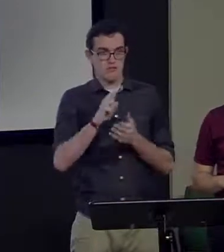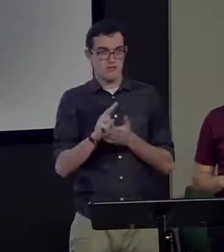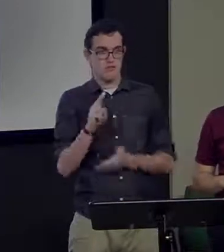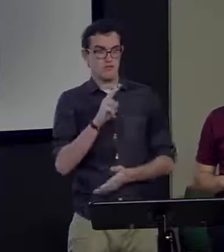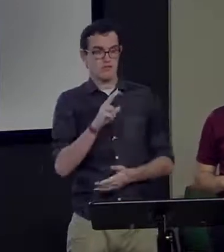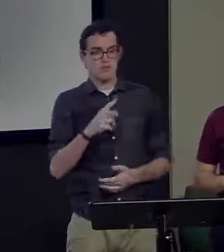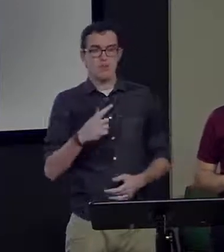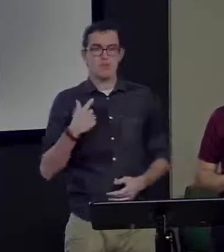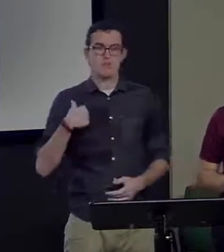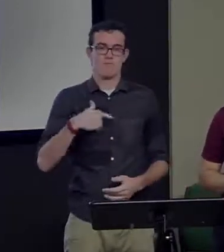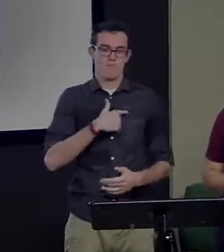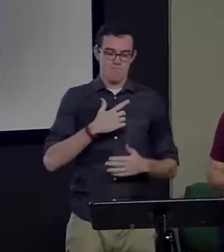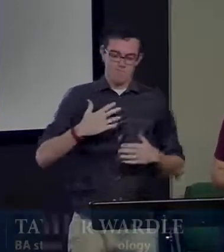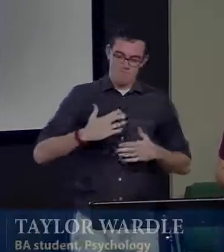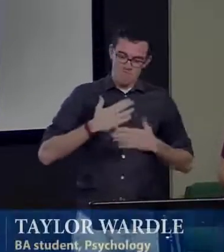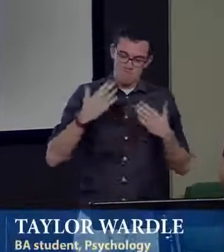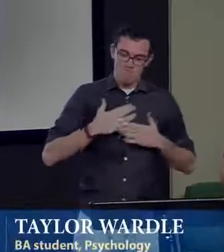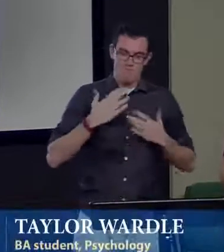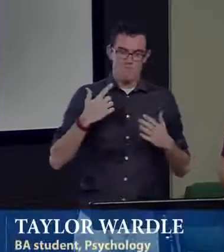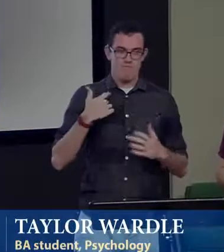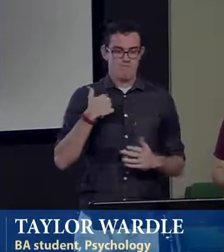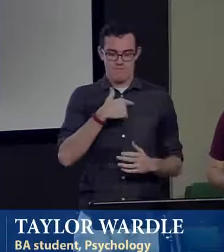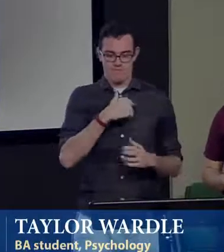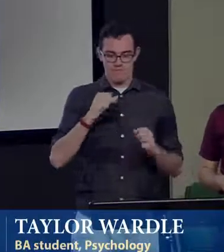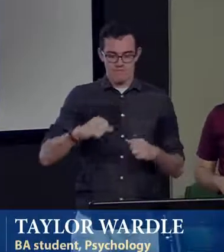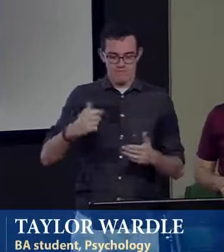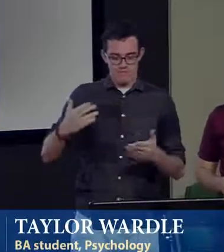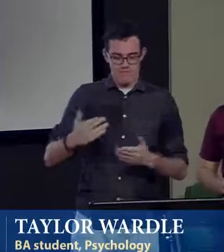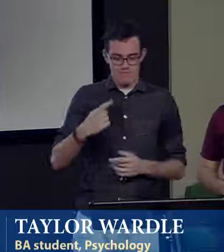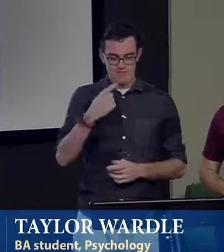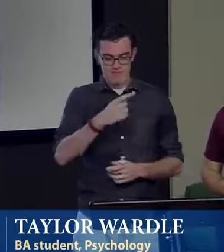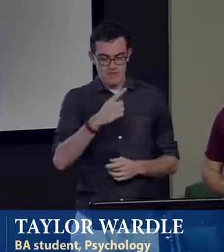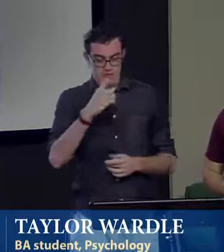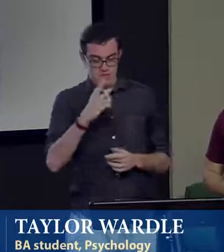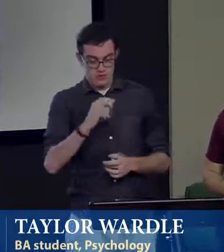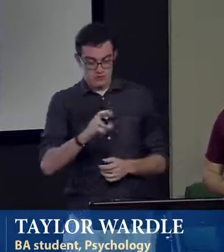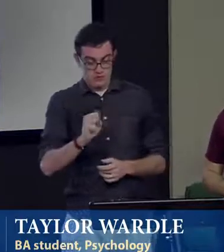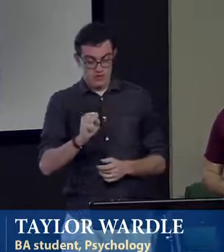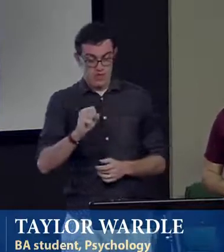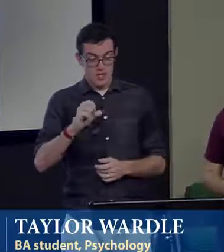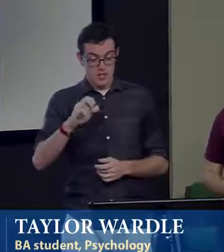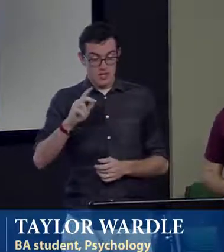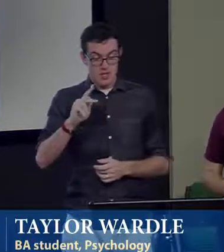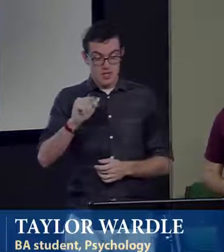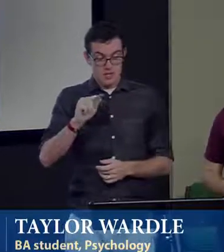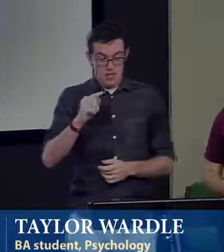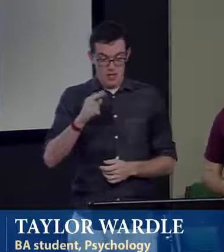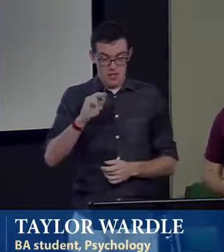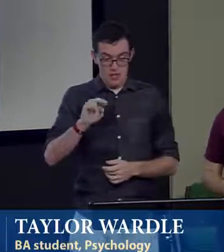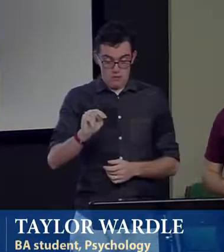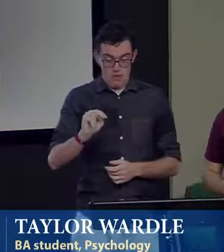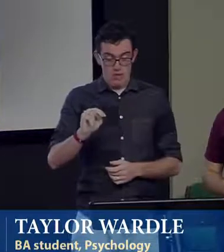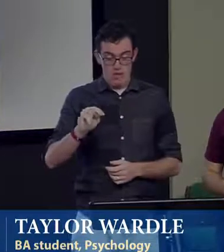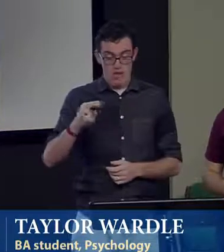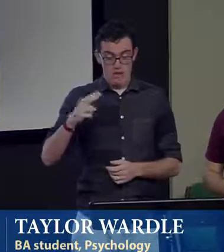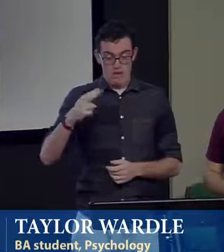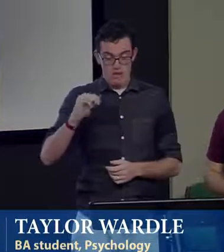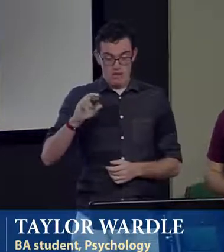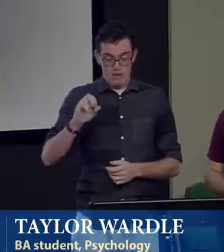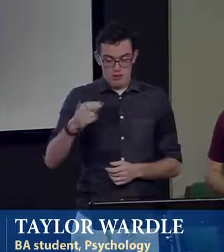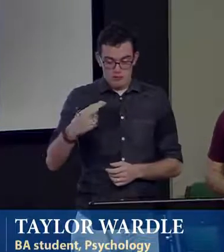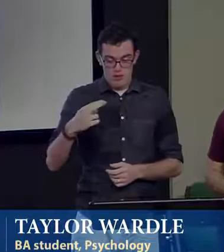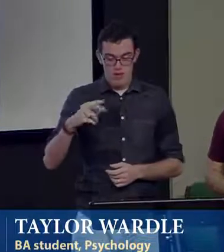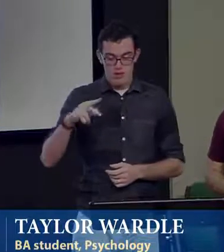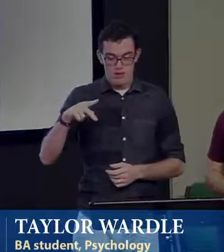I'm Taylor, and I'm also an undergraduate student here at Gallaudet University, and we're thrilled to have our two distinguished guest speakers today,